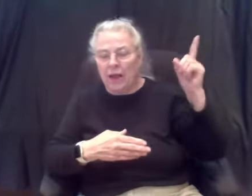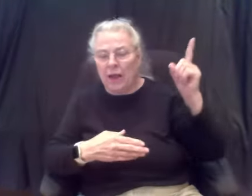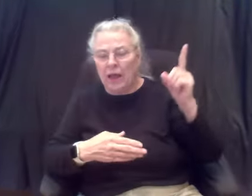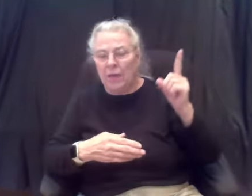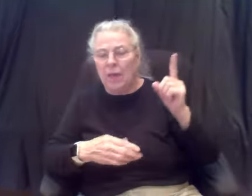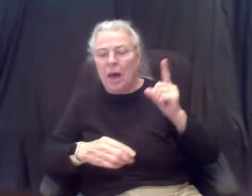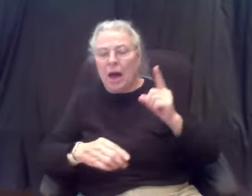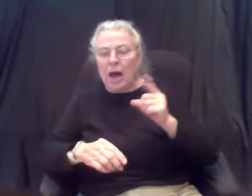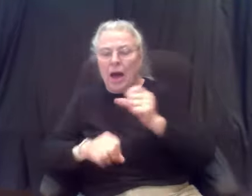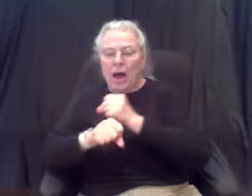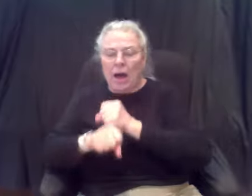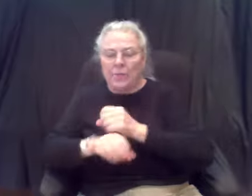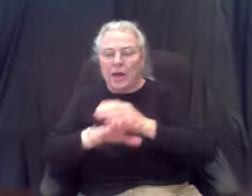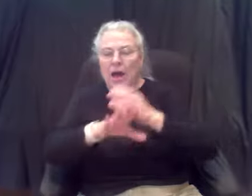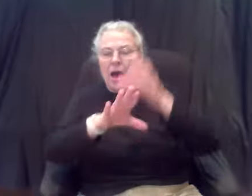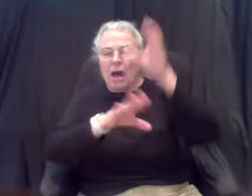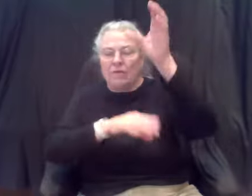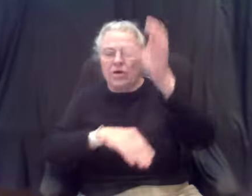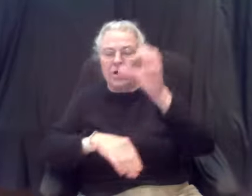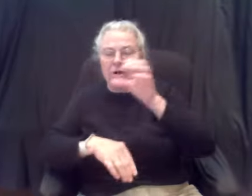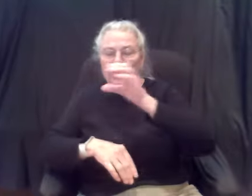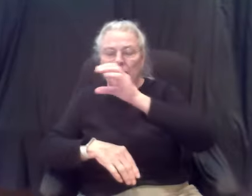him up Calvary's